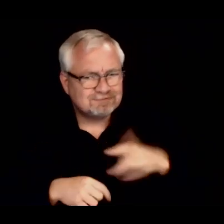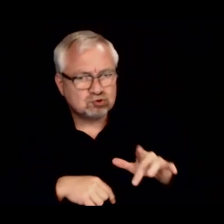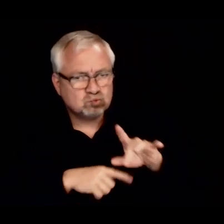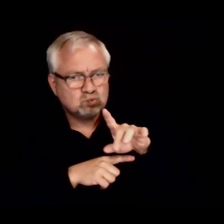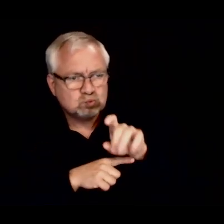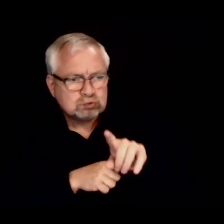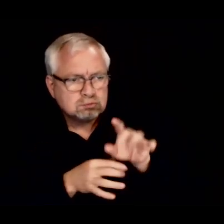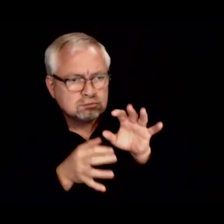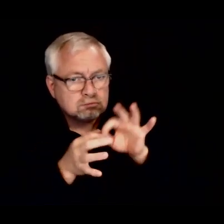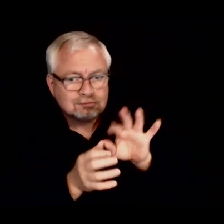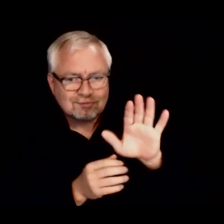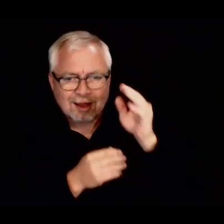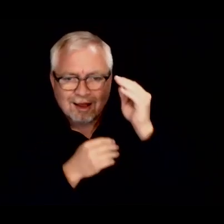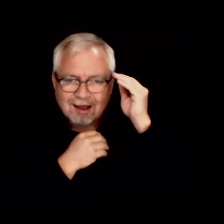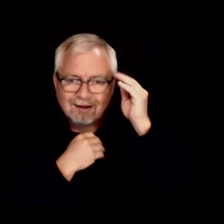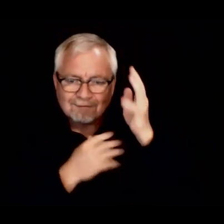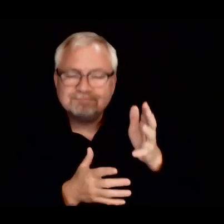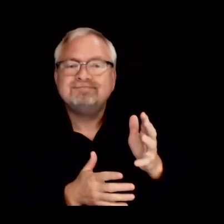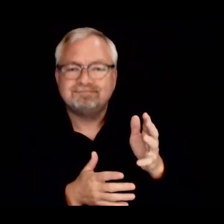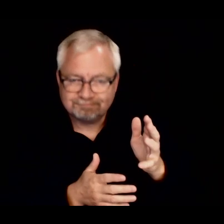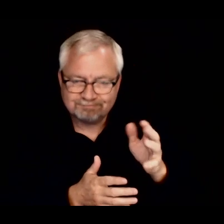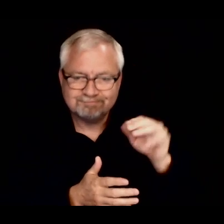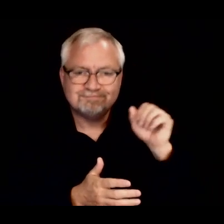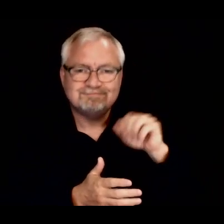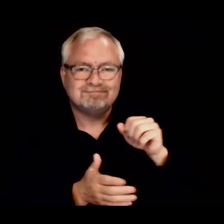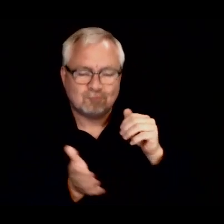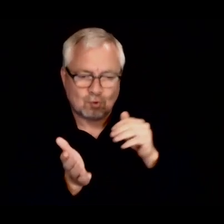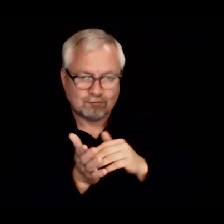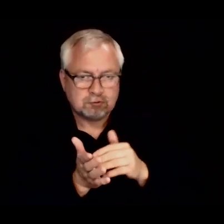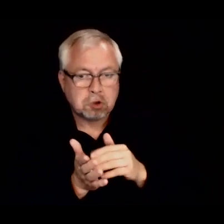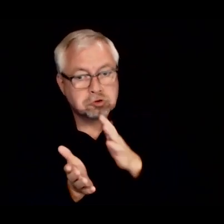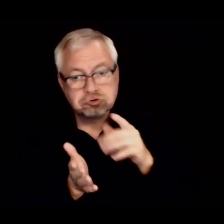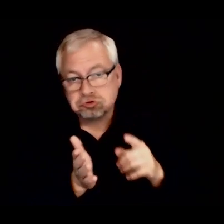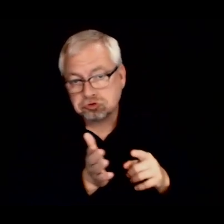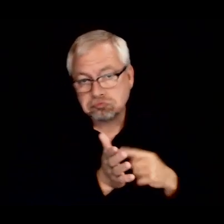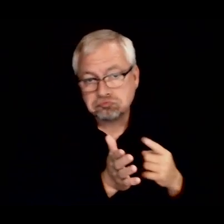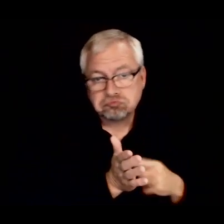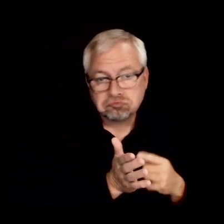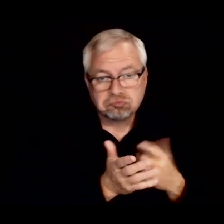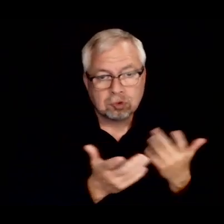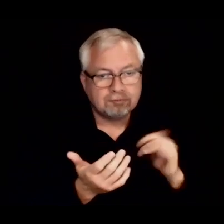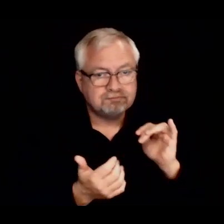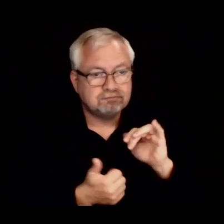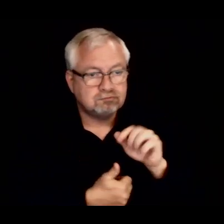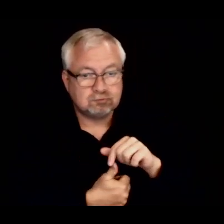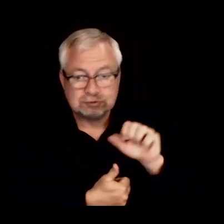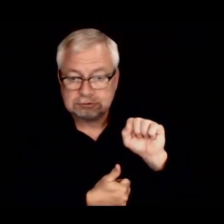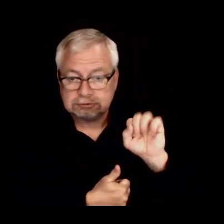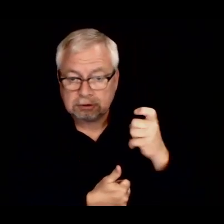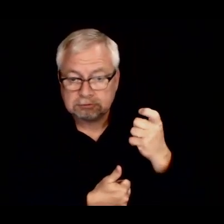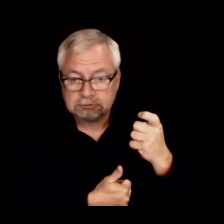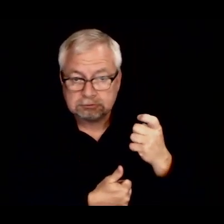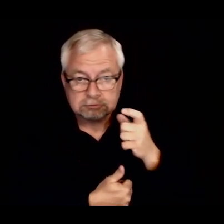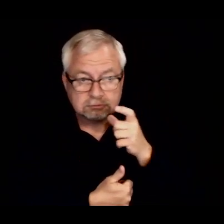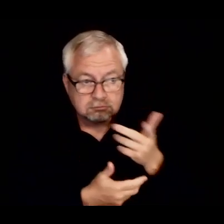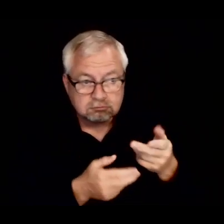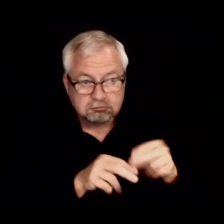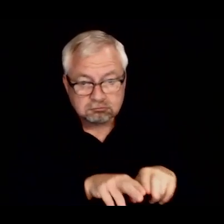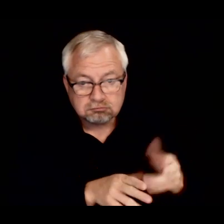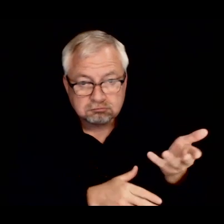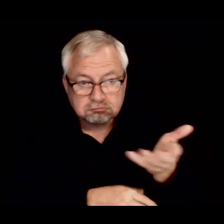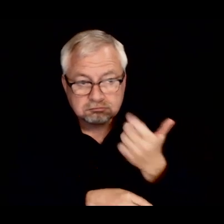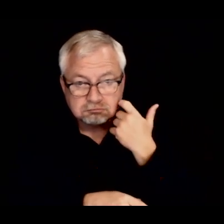many times over. So whether it has to do with sexual partners or illicit activities, all